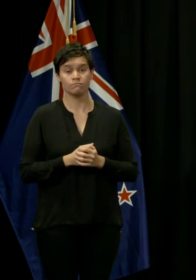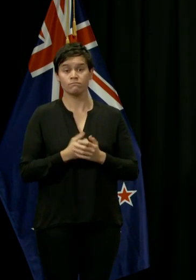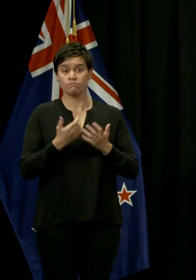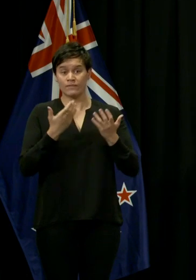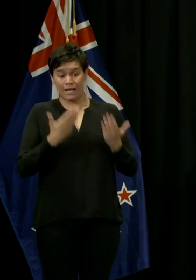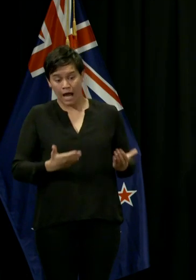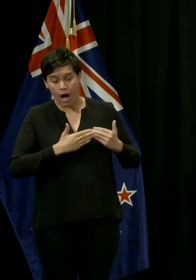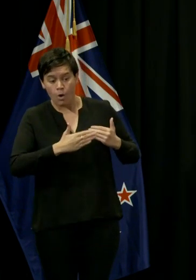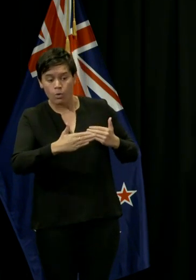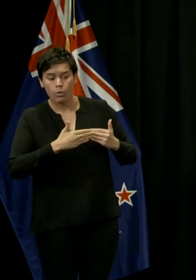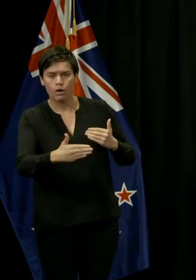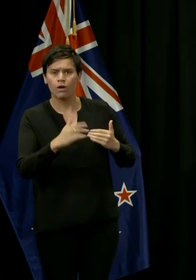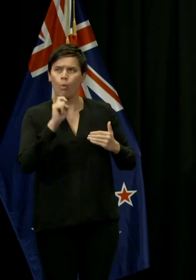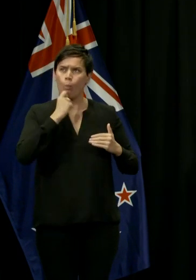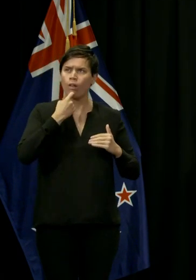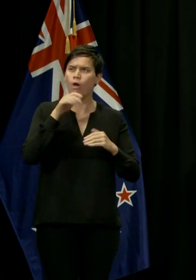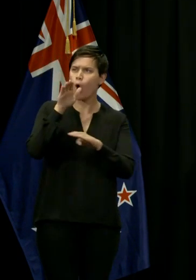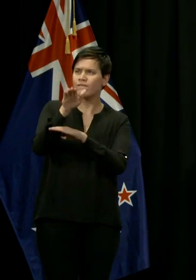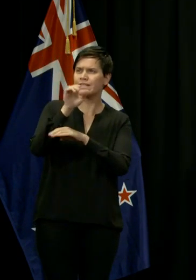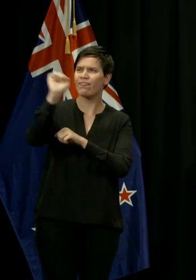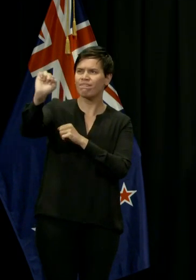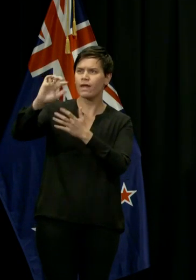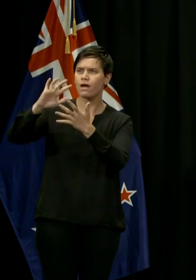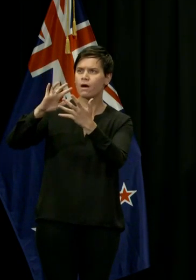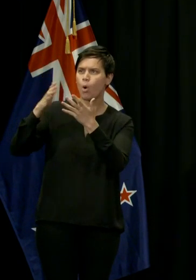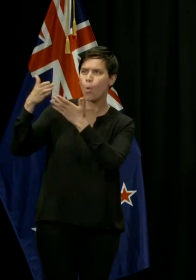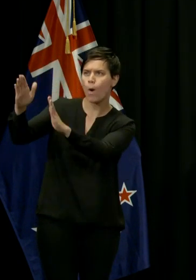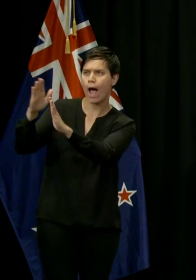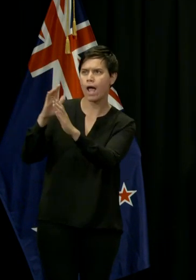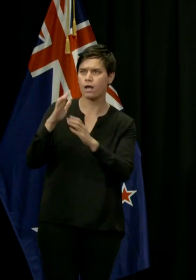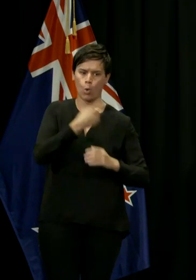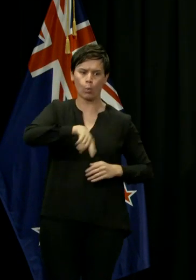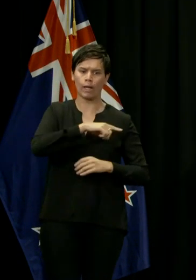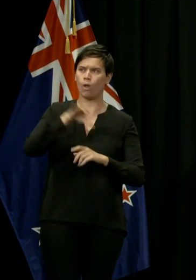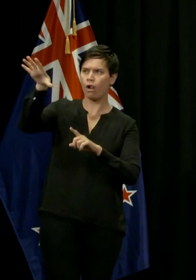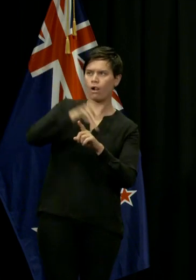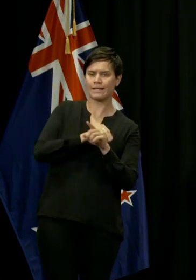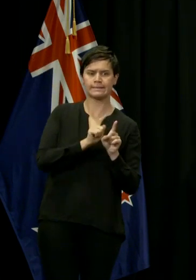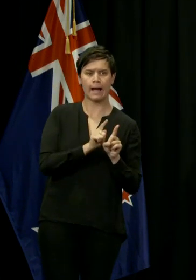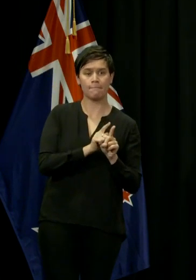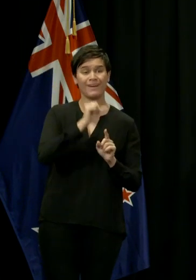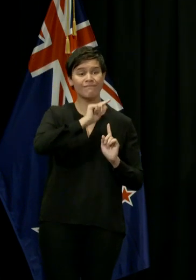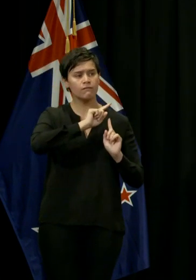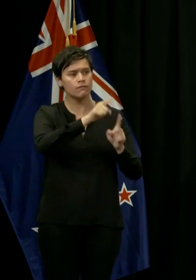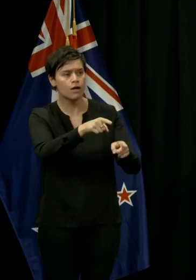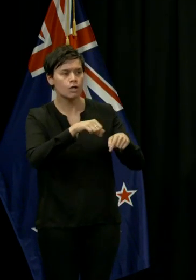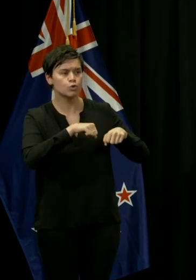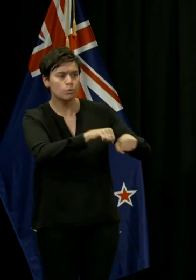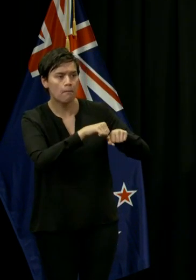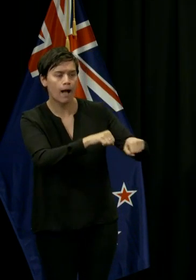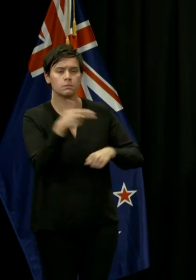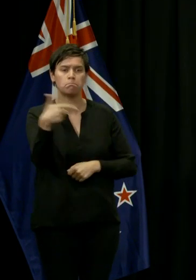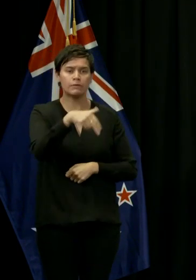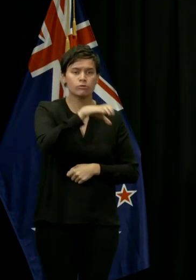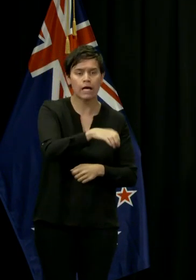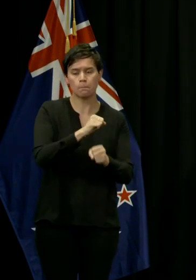those used overseas to make sure that when people are visiting essential services, that we are maintaining social